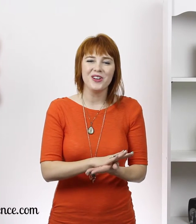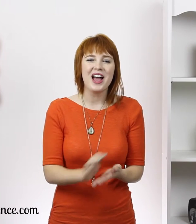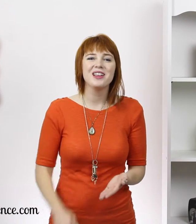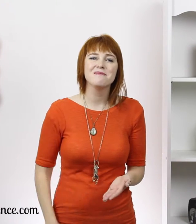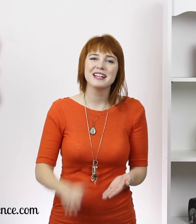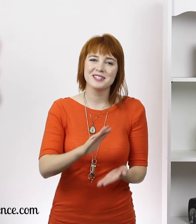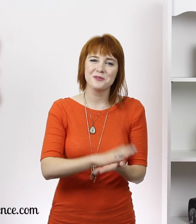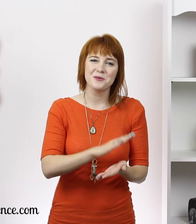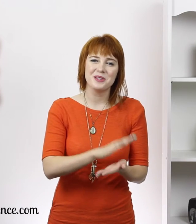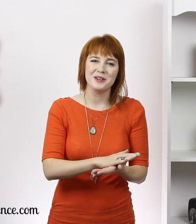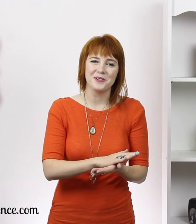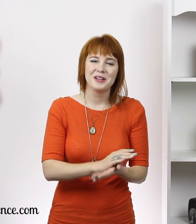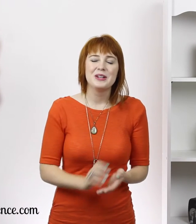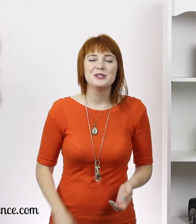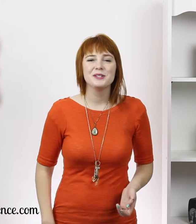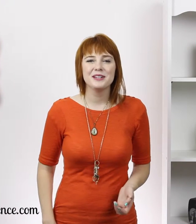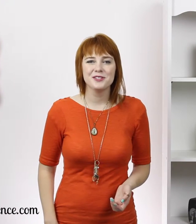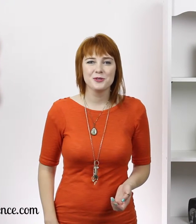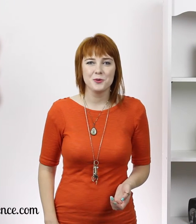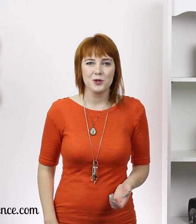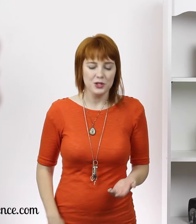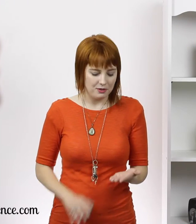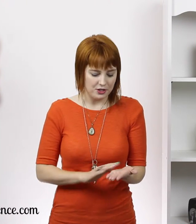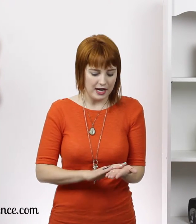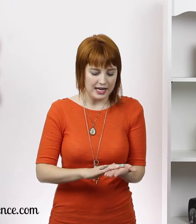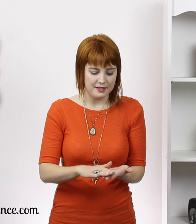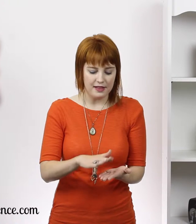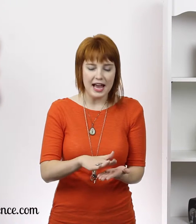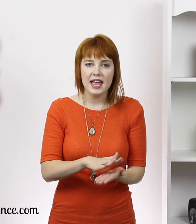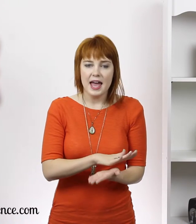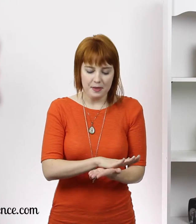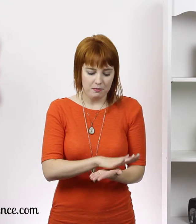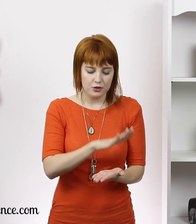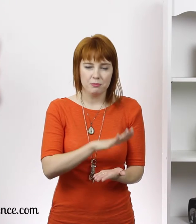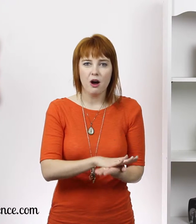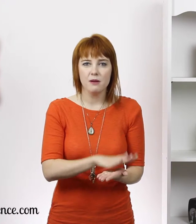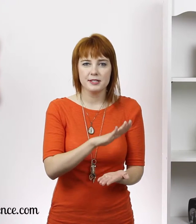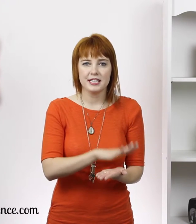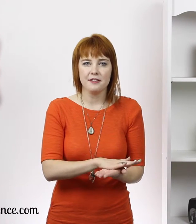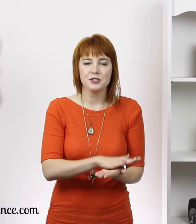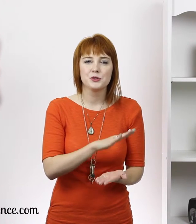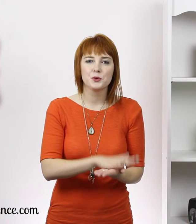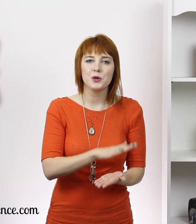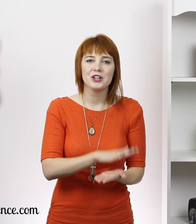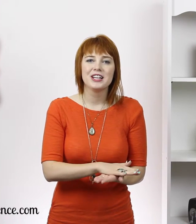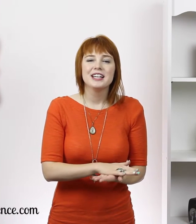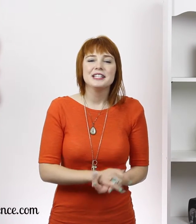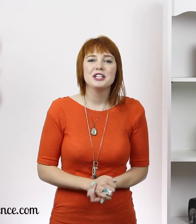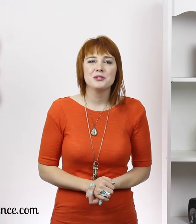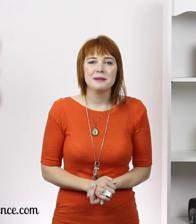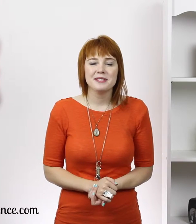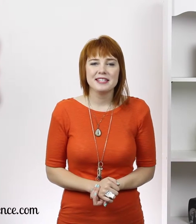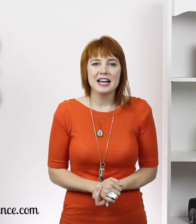School. I love playing school with you. To do the sign for school, you put your hands flat and then you put your palms together. School.